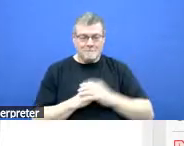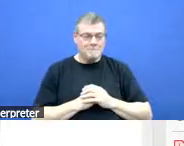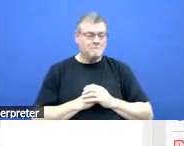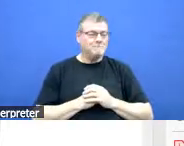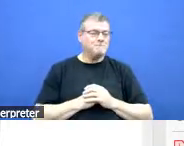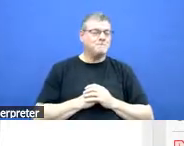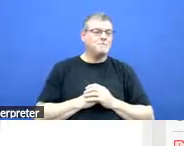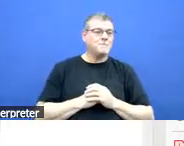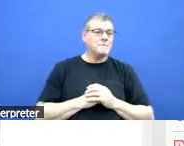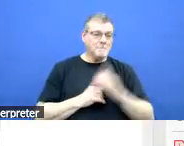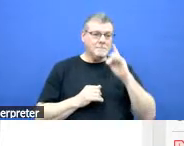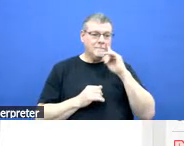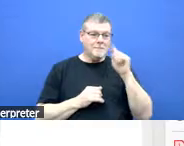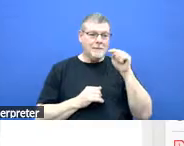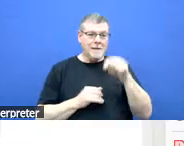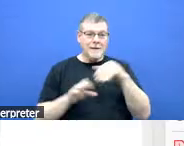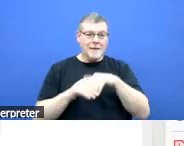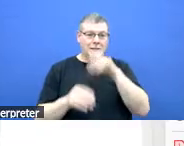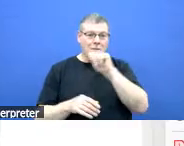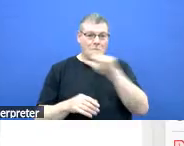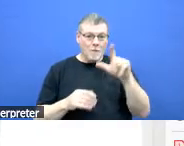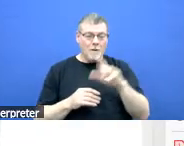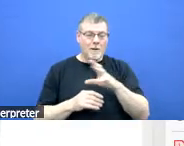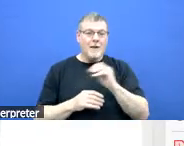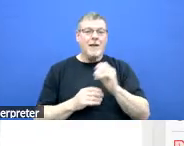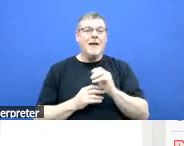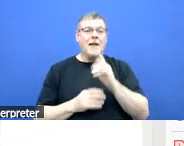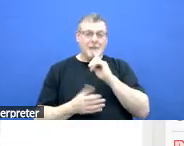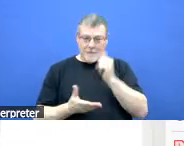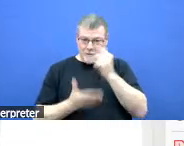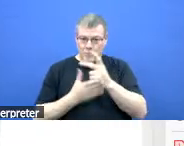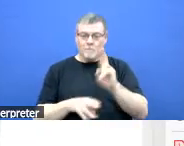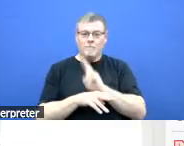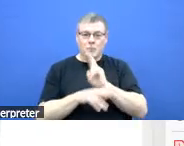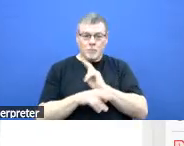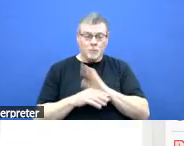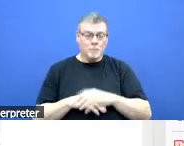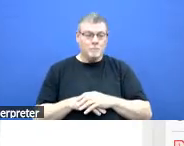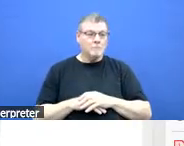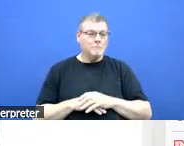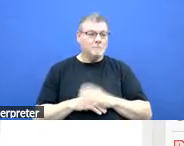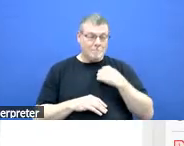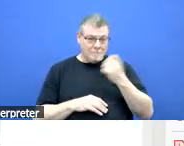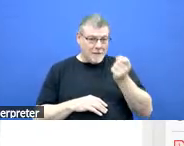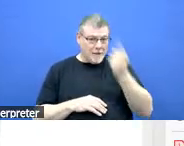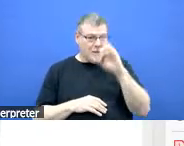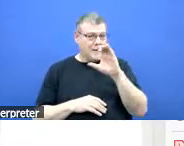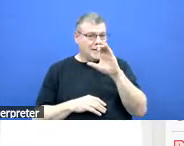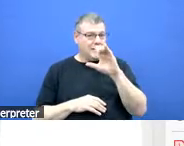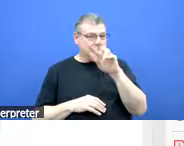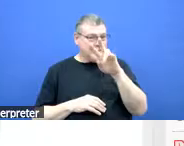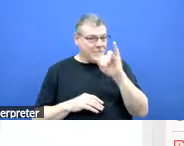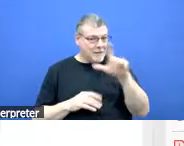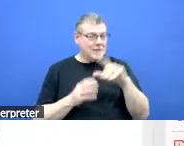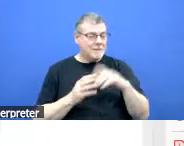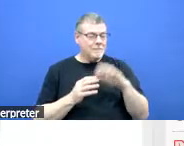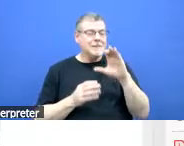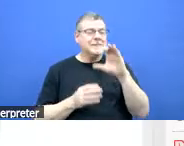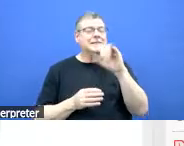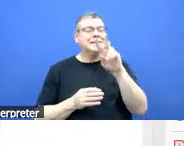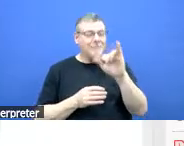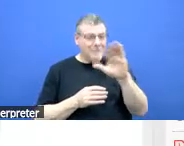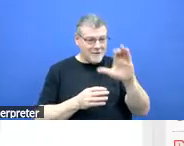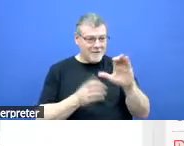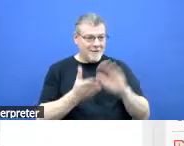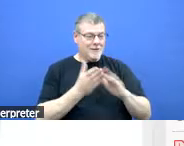for this to be in the mall, and it is an approved use. I understand the civic amenities that are